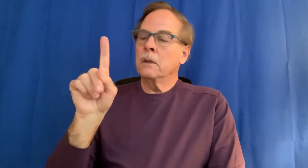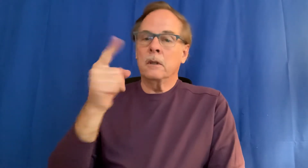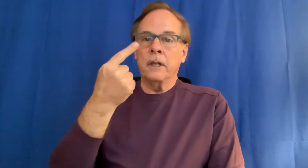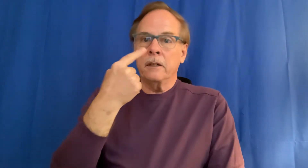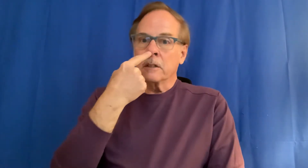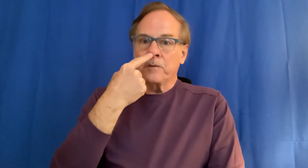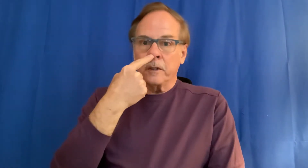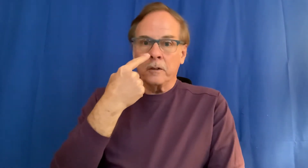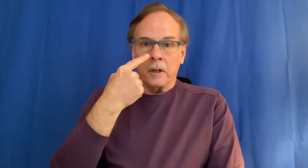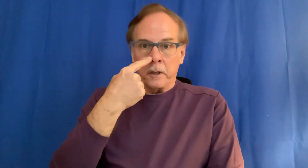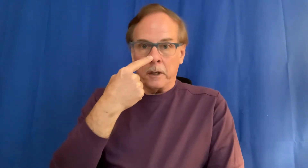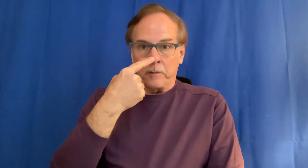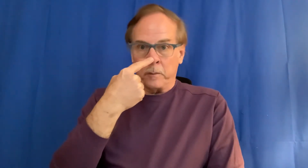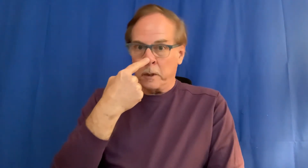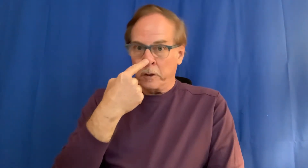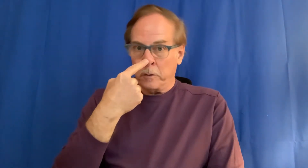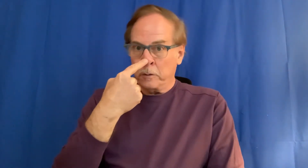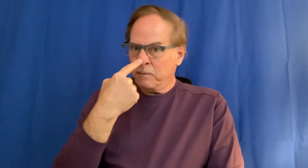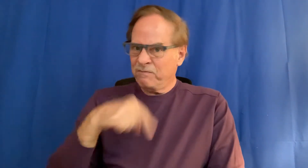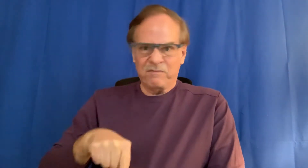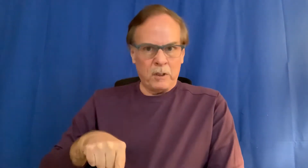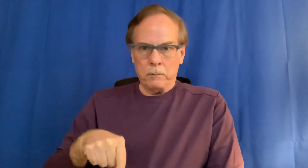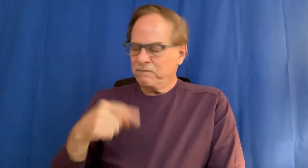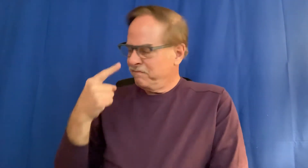The index finger coming down from the nose.